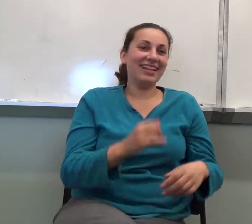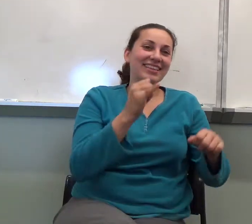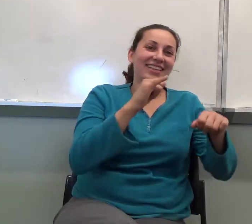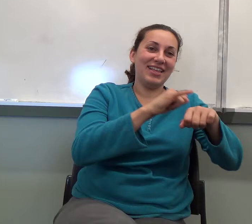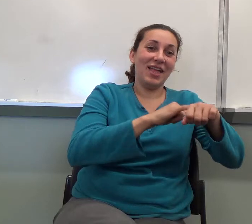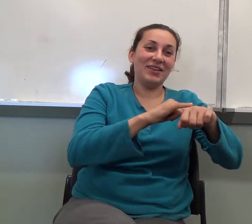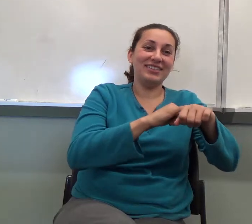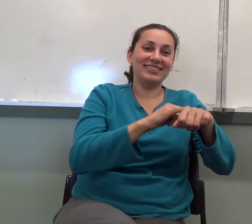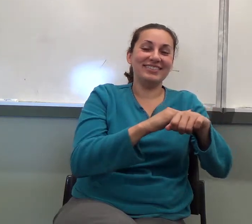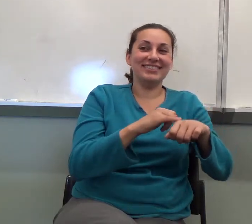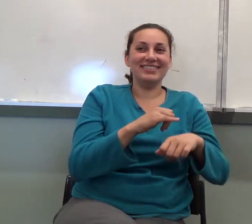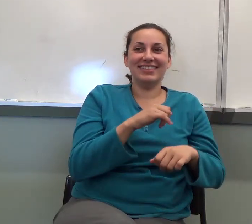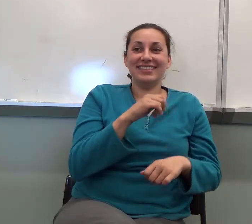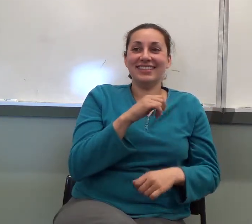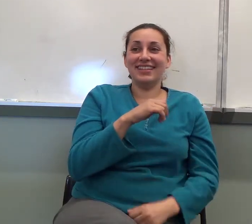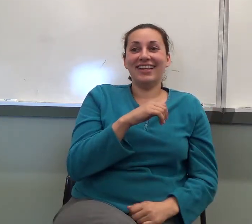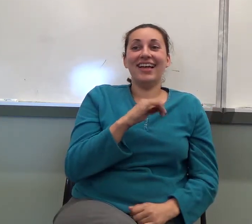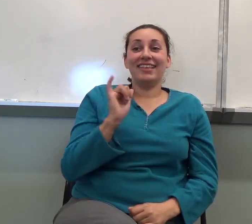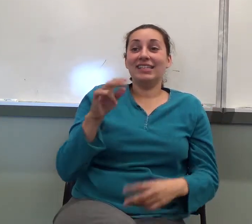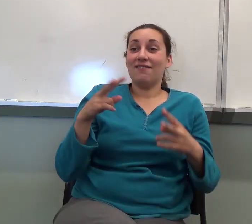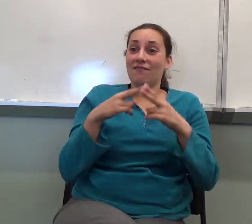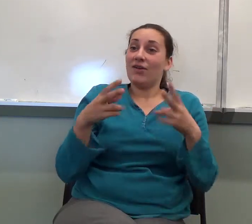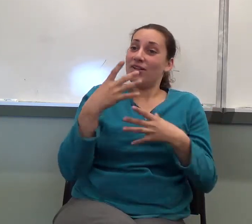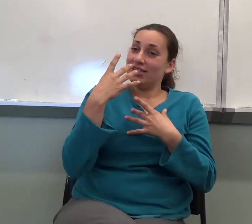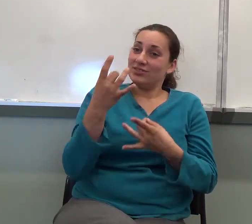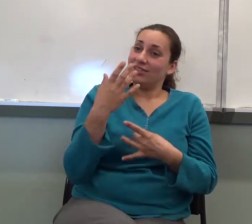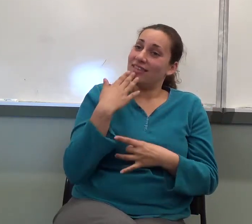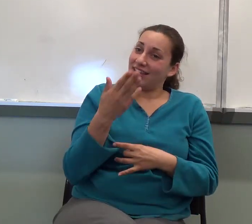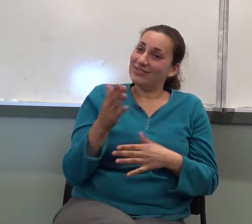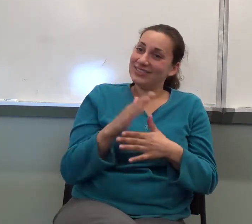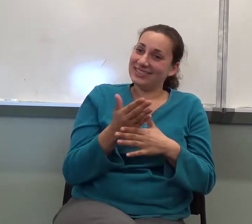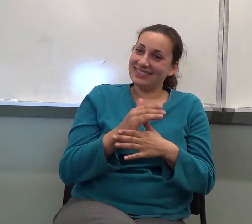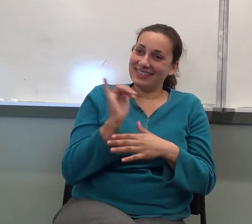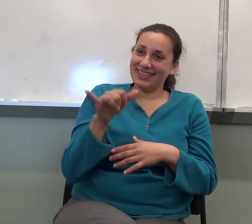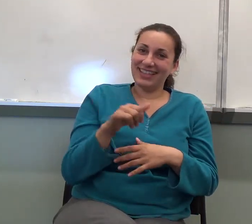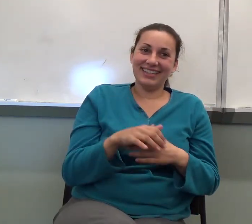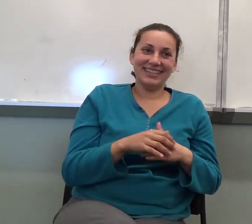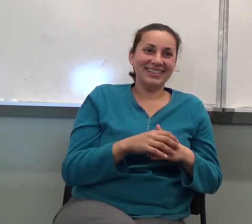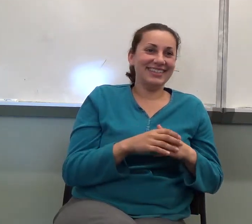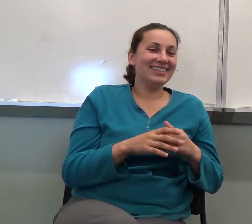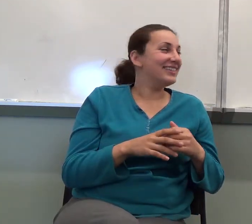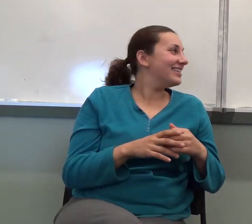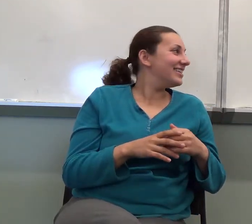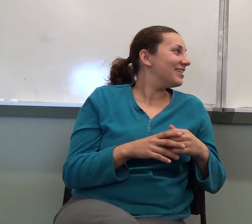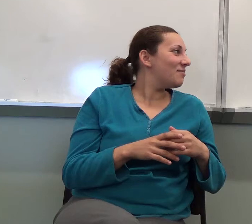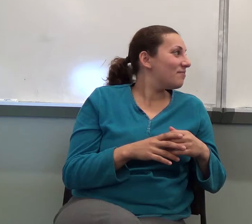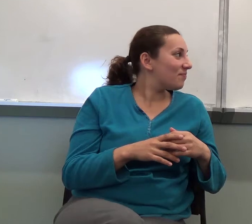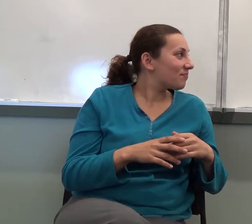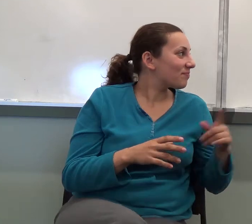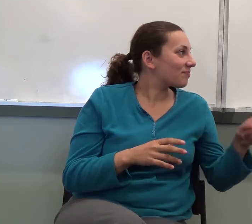the 5,000 multiplied by the rate, 0.08, times the time,